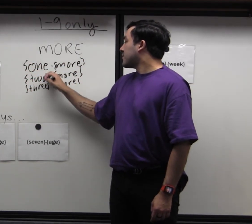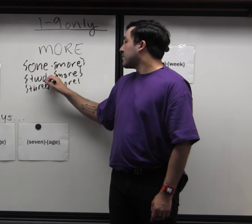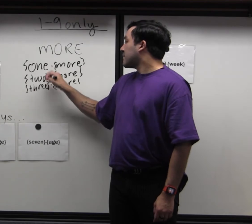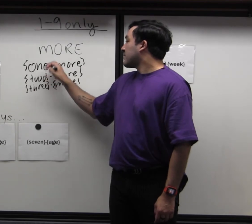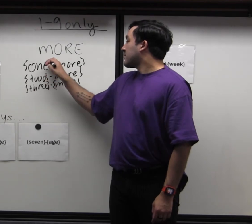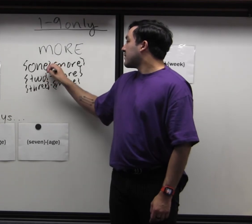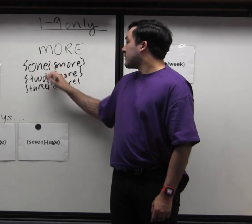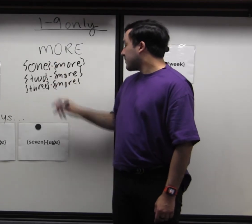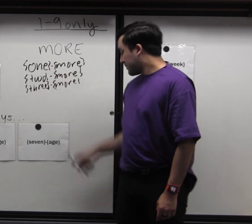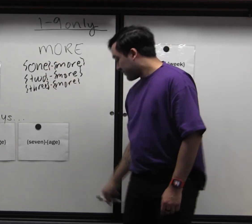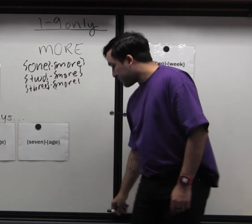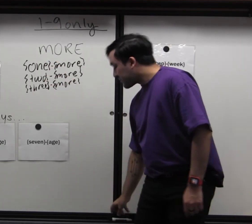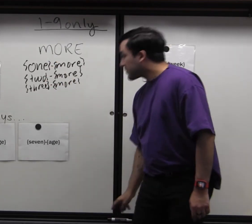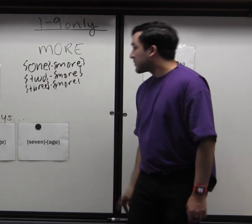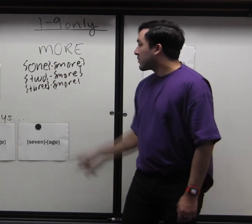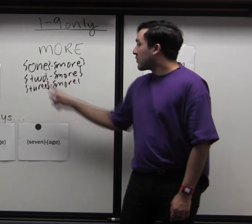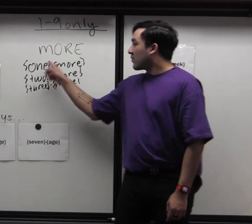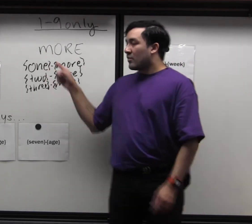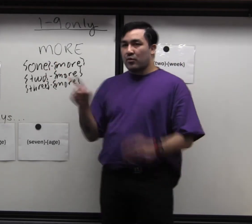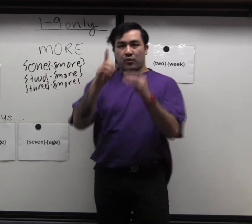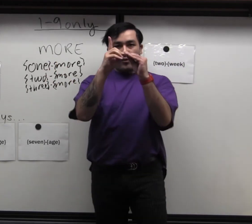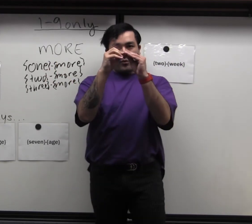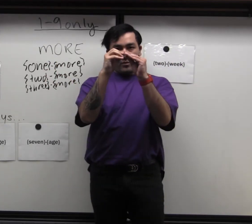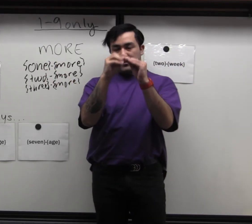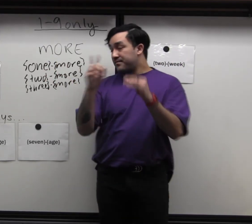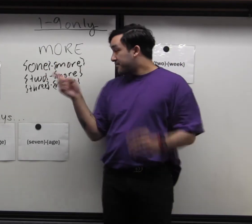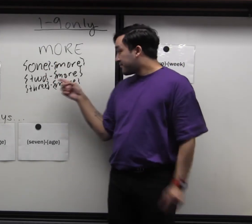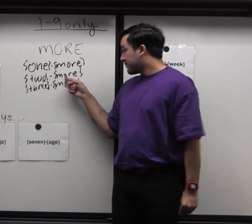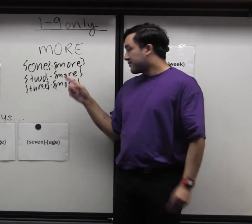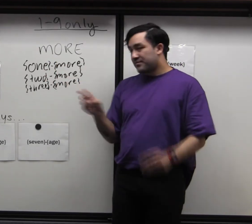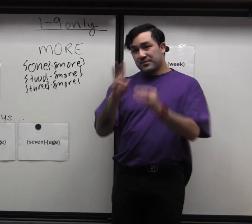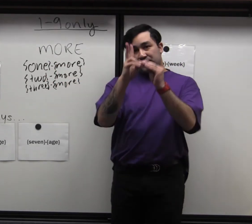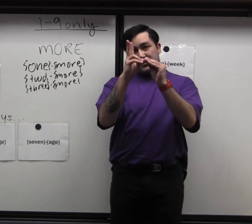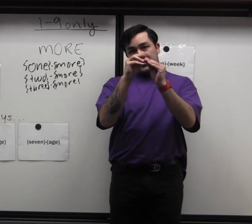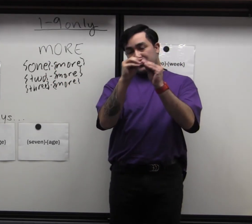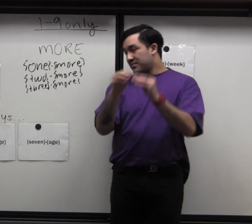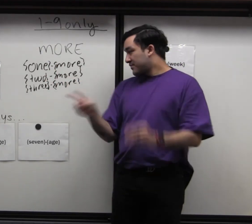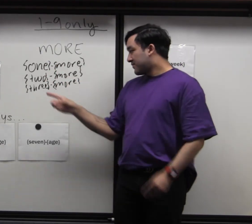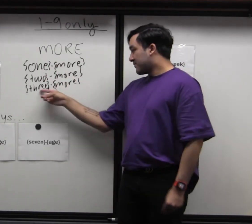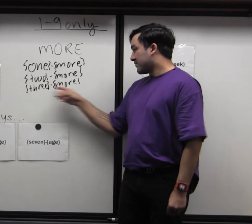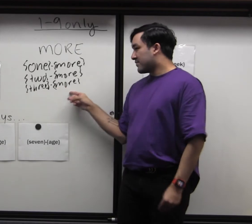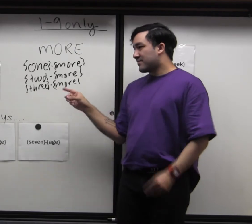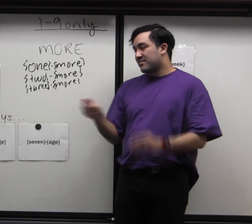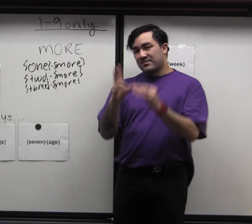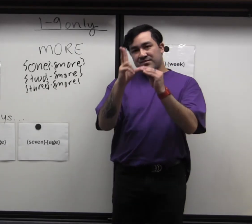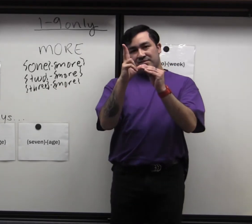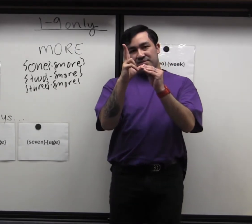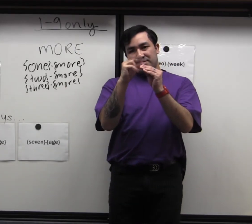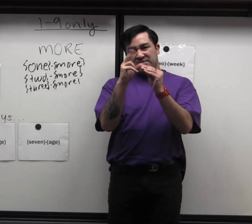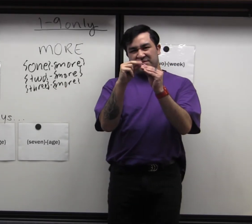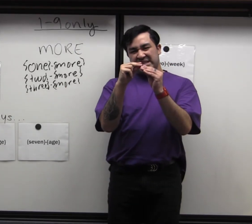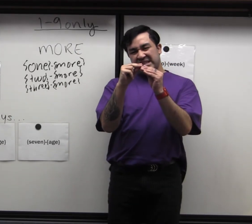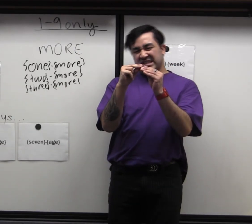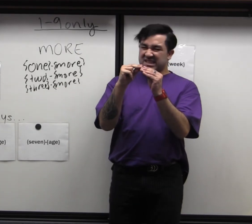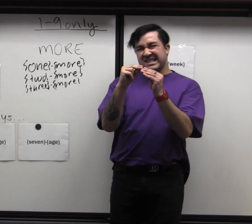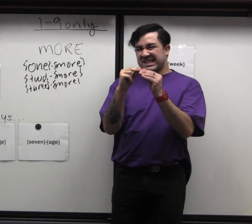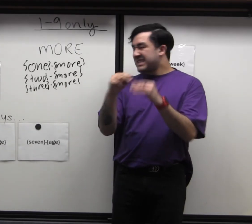are where the other types of brackets are as well. Okay, so 1 more, 2 more, and 3 more. And 3 more